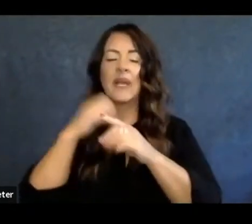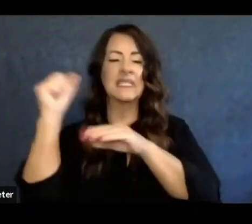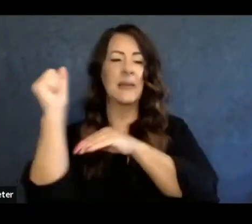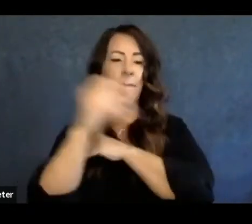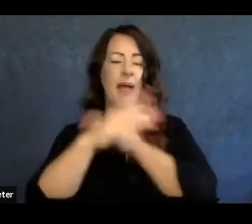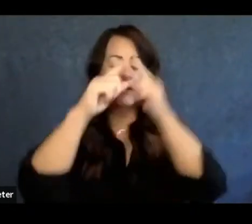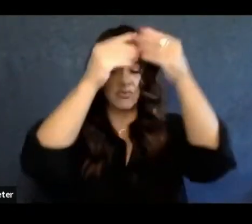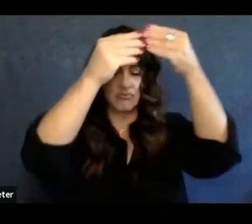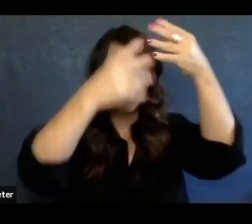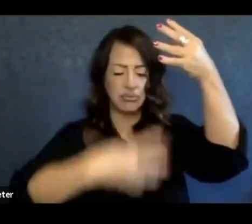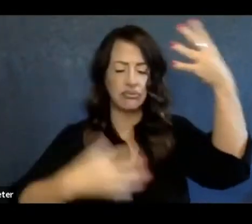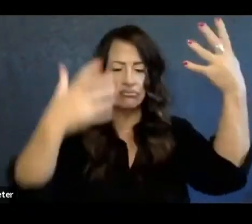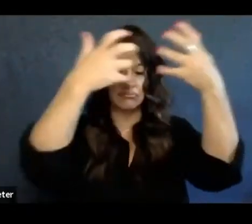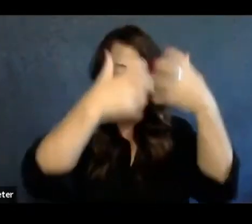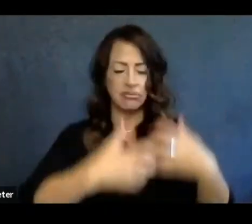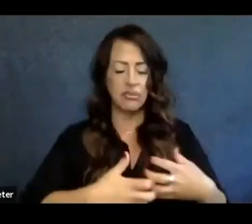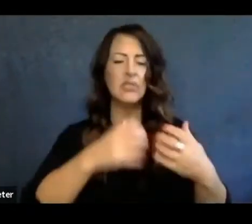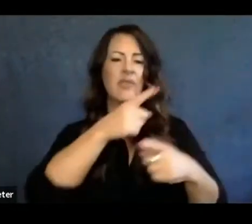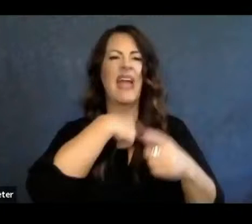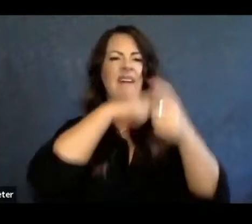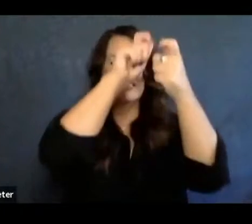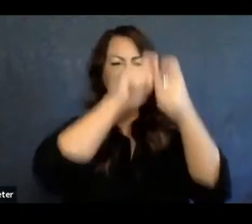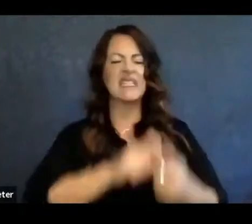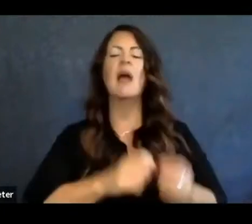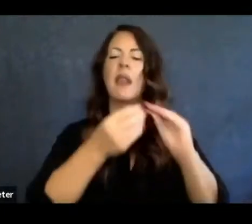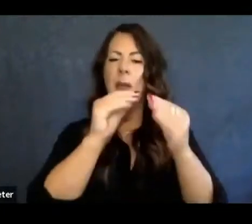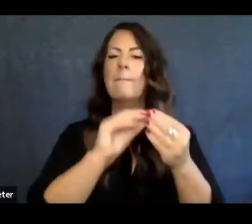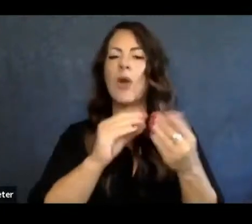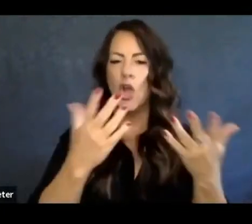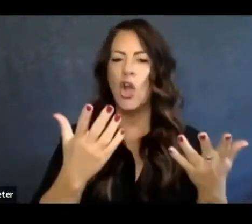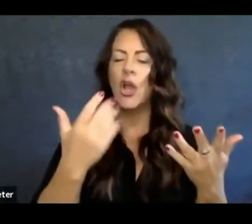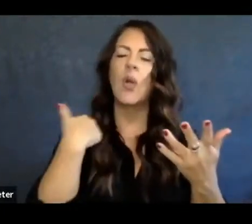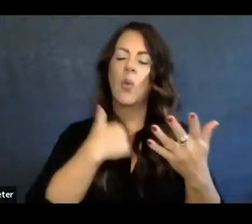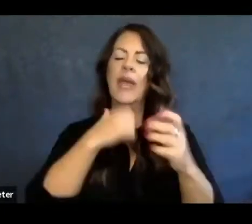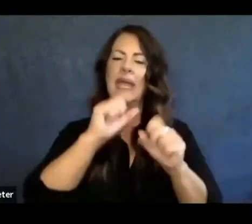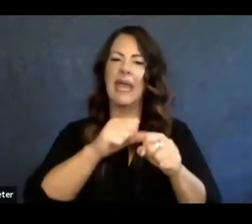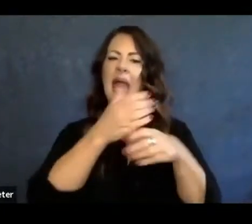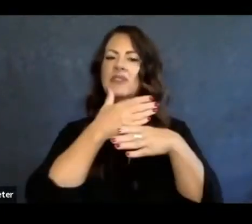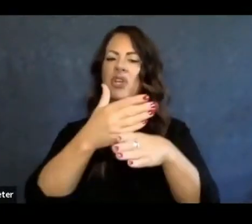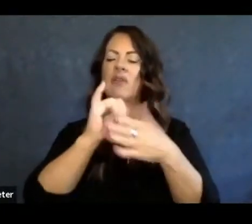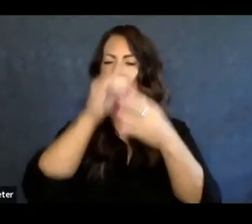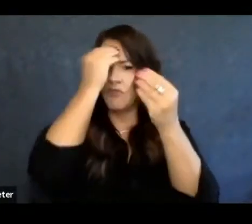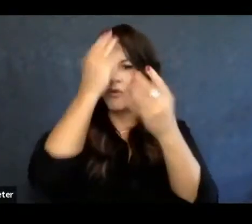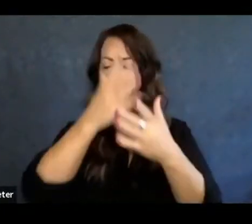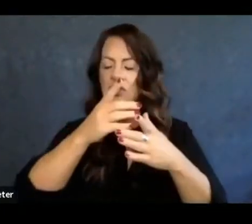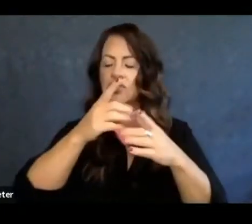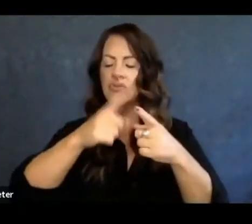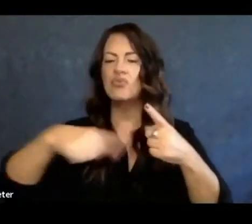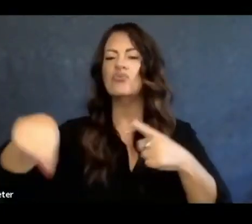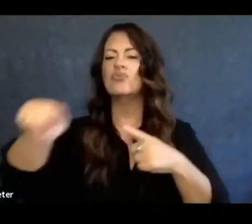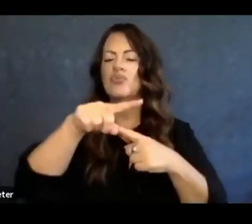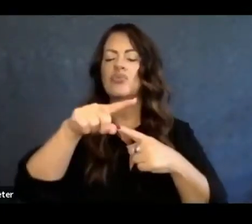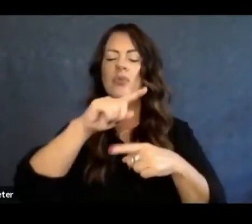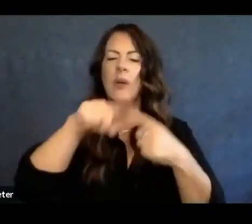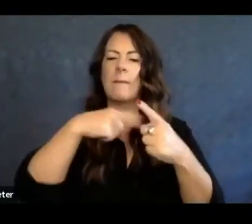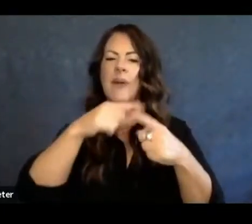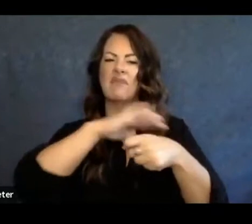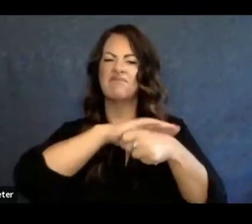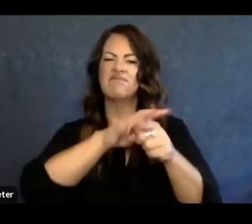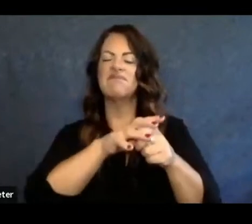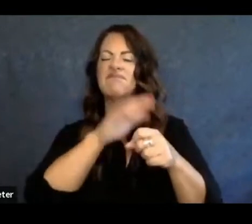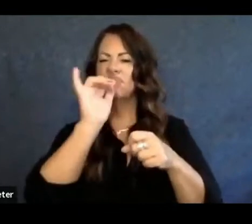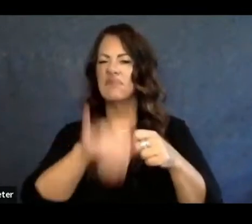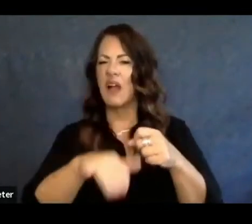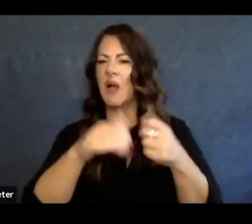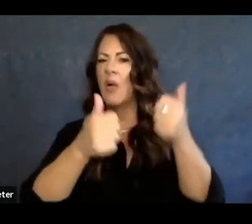understand a little better our total statewide epidemiological curves, understand when and where these positive